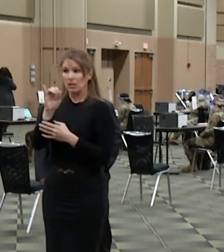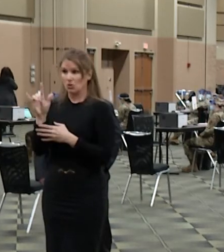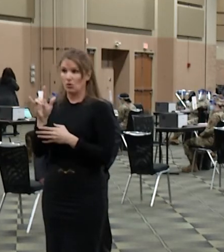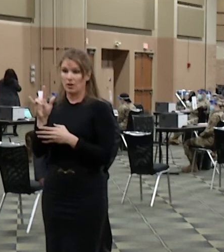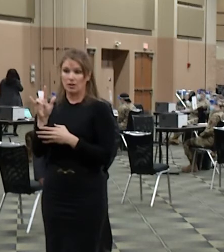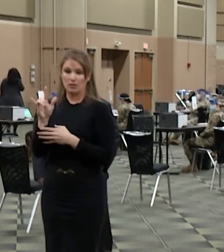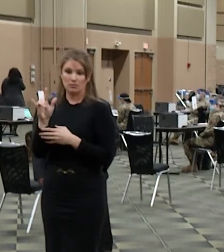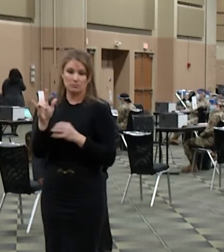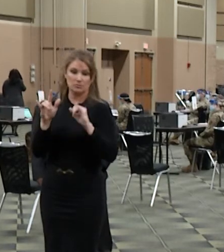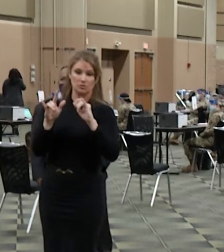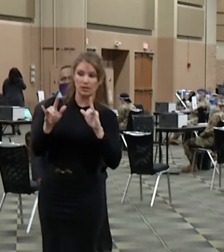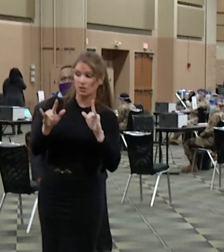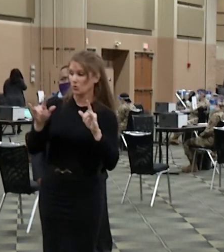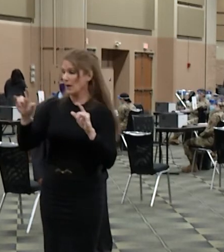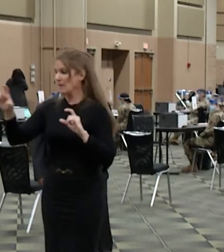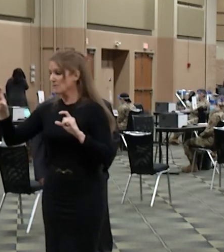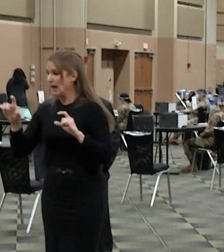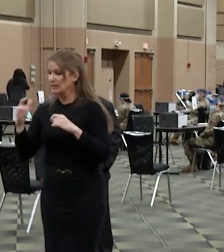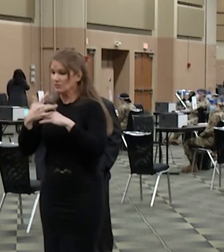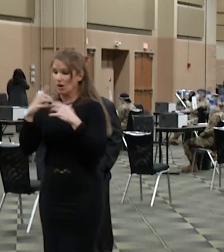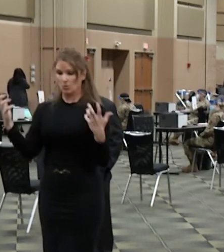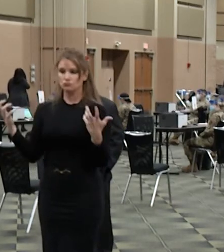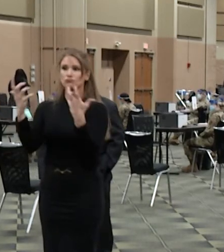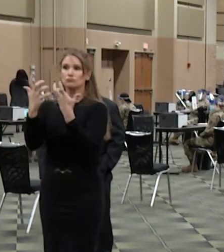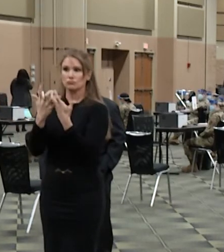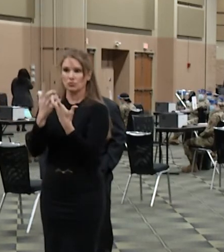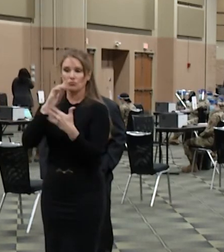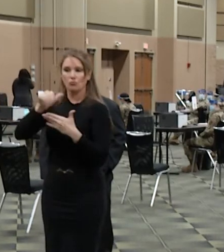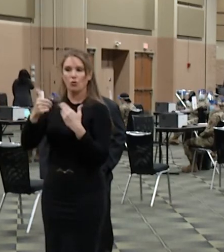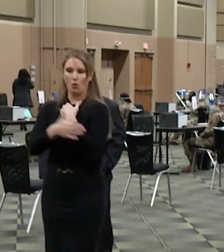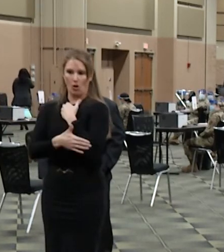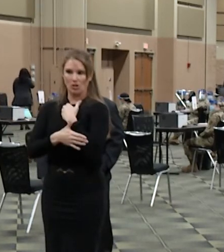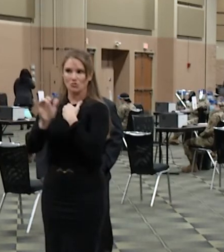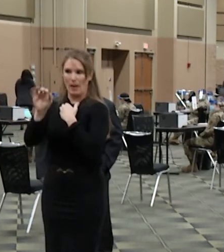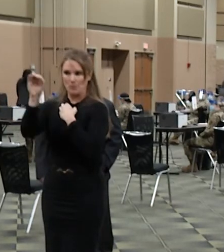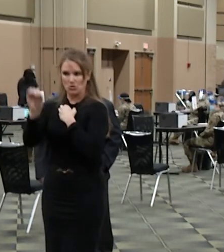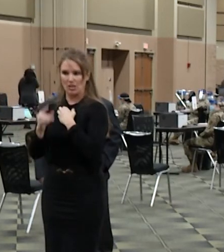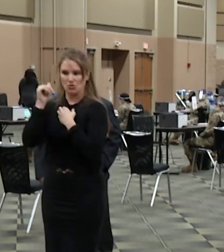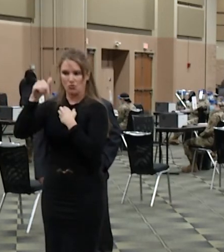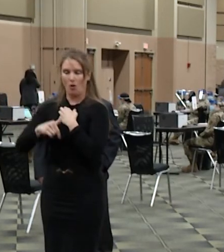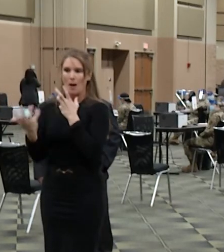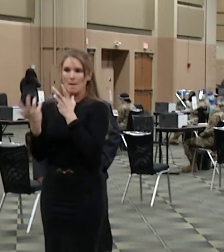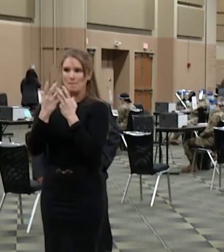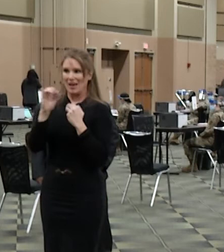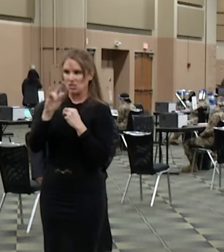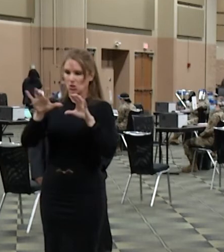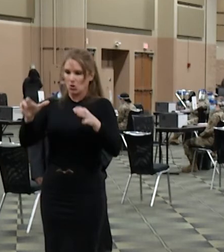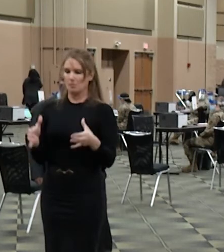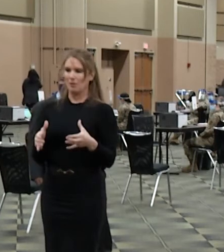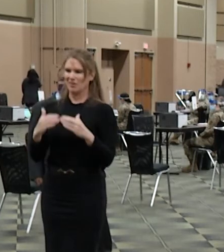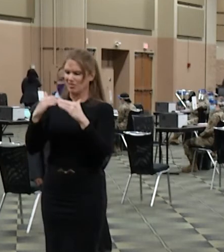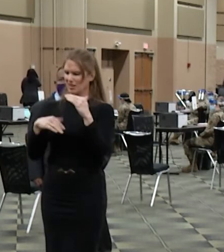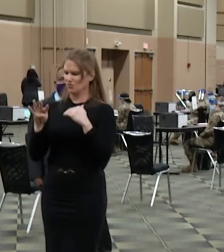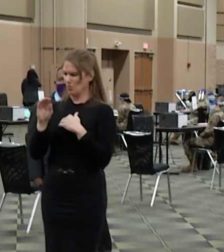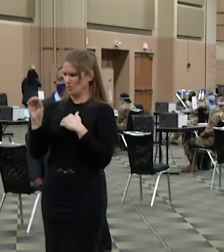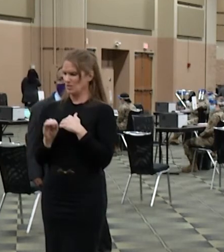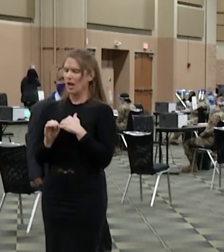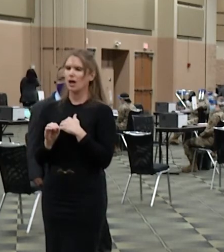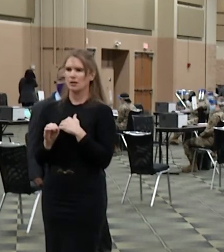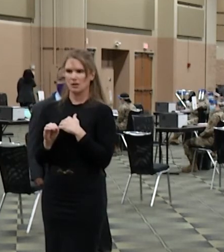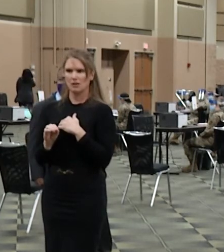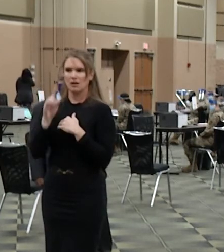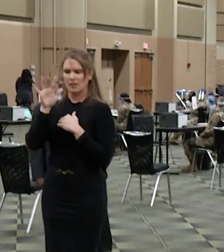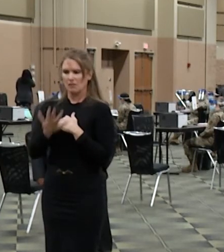the percentage of the vaccines that are available to the entire country that come to us. It's a little less than 4%, I think, of